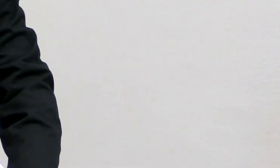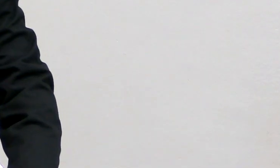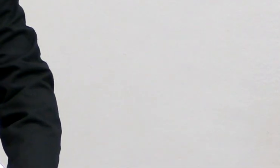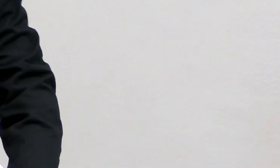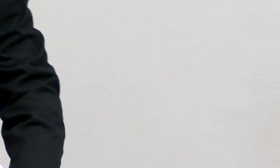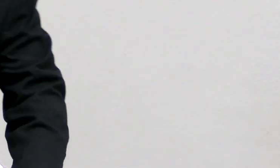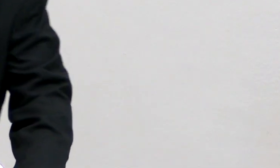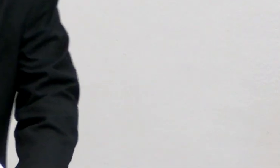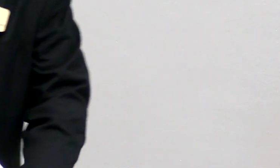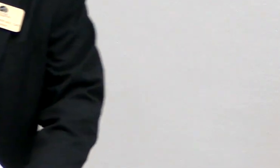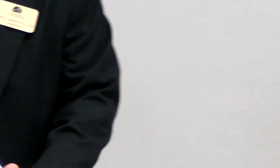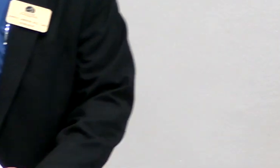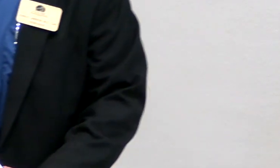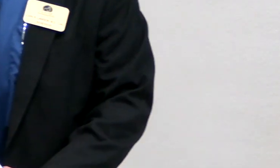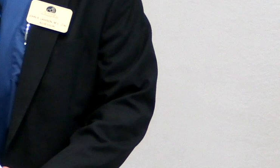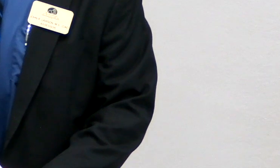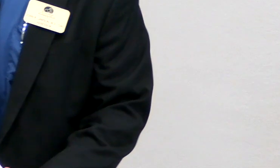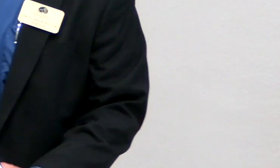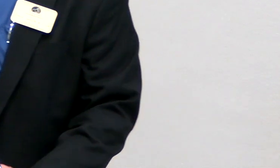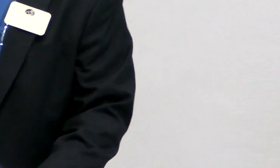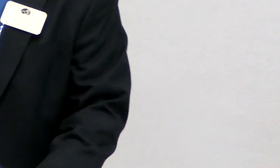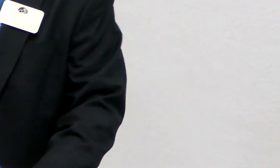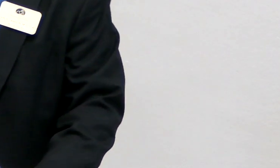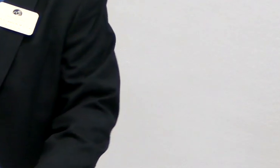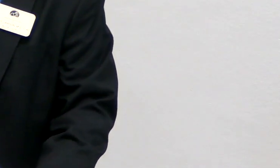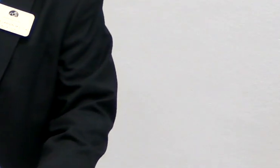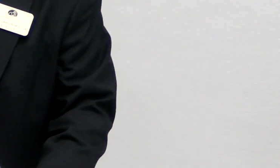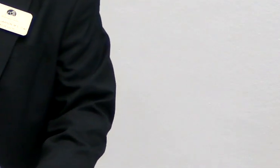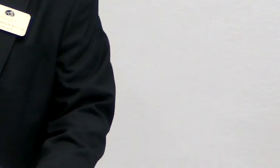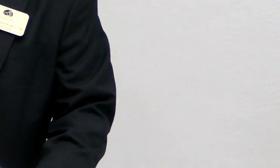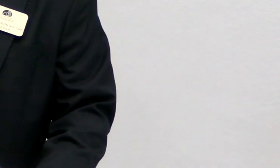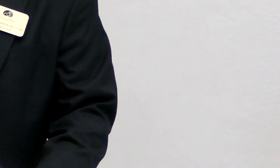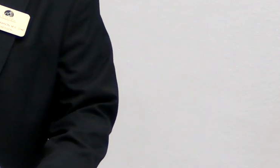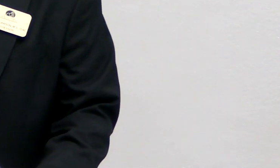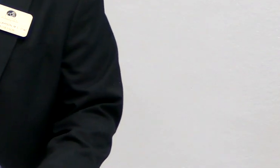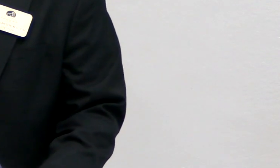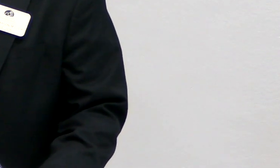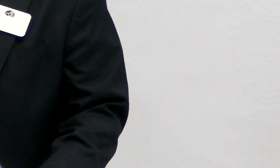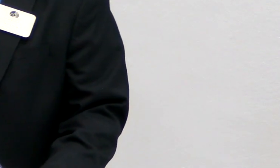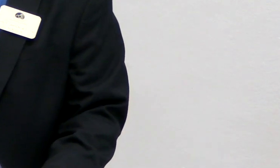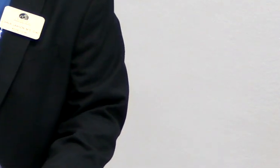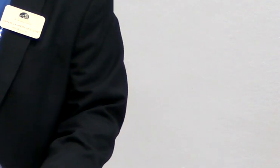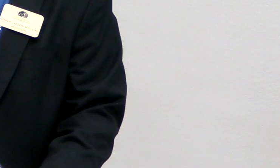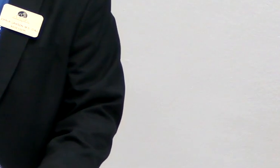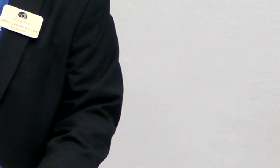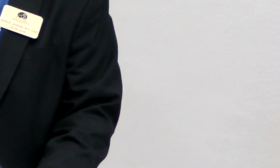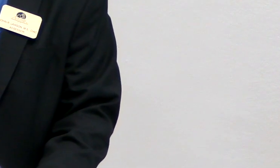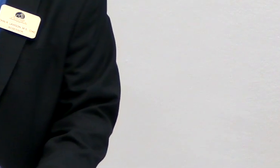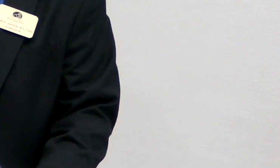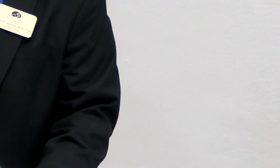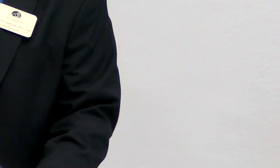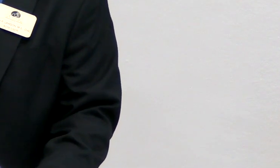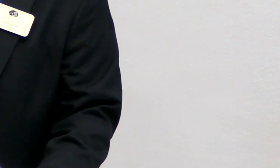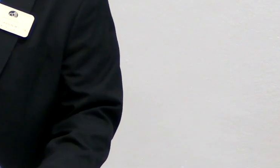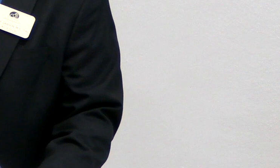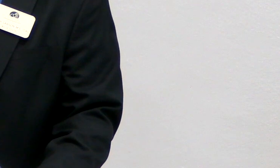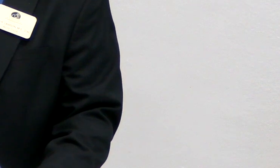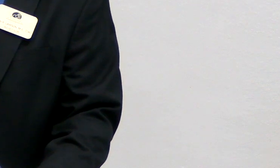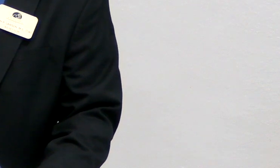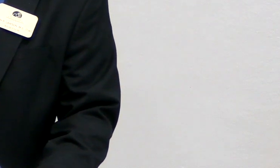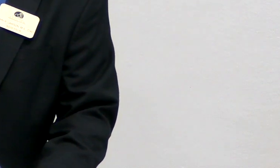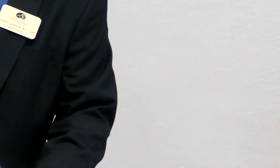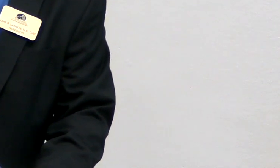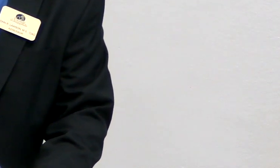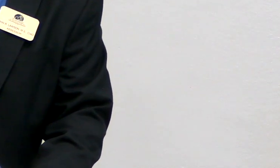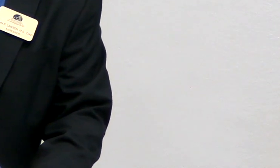is upstairs on the second floor. I have a staff of 3. My chief deputy